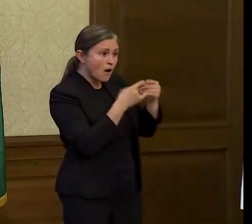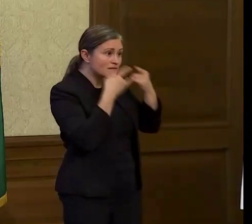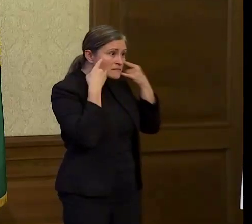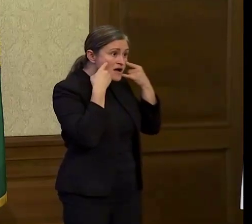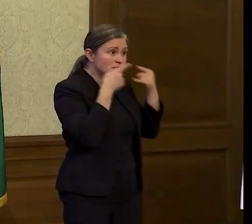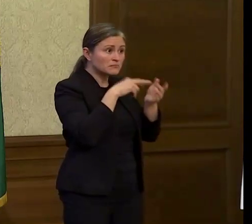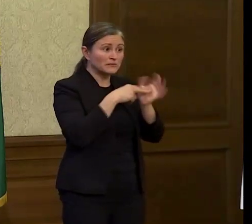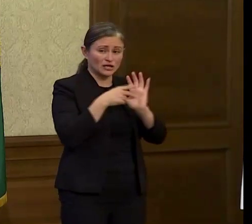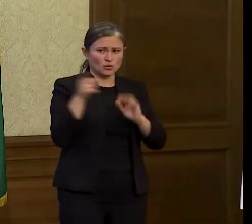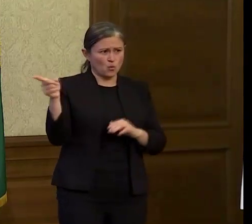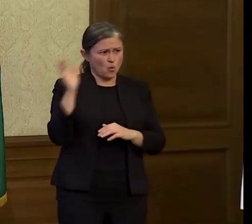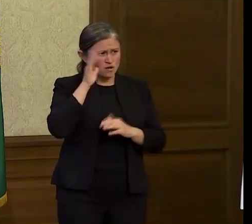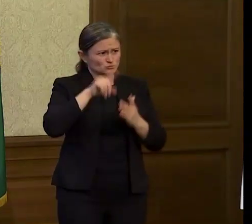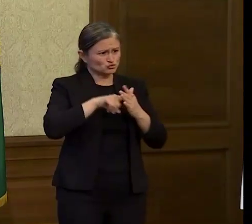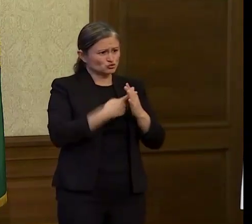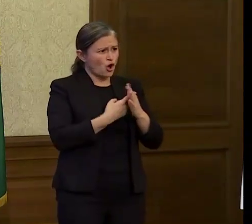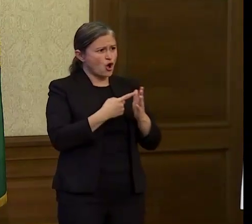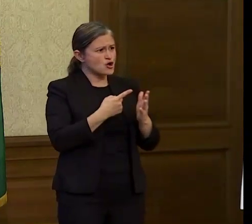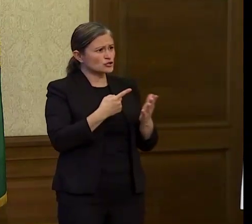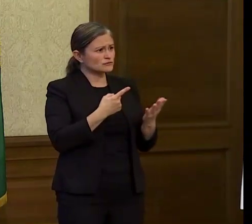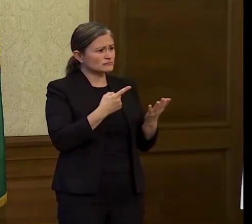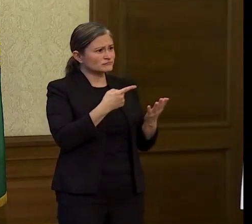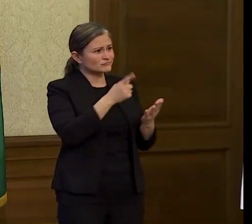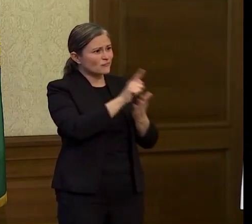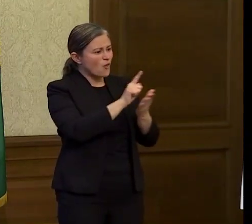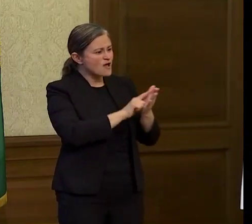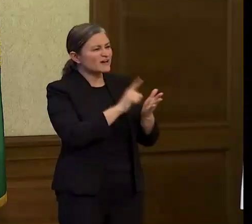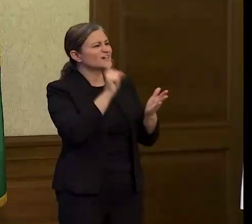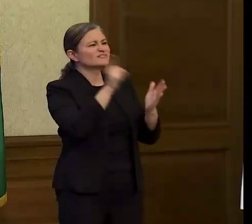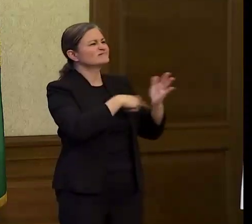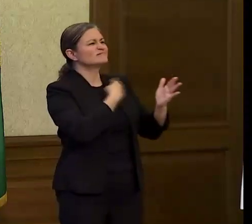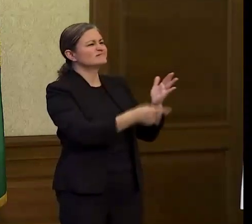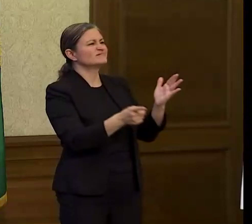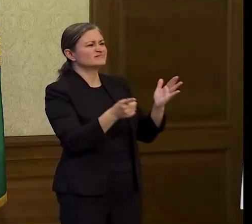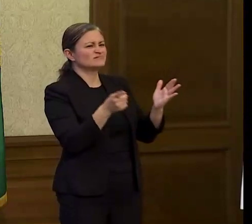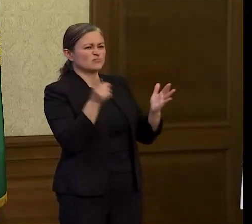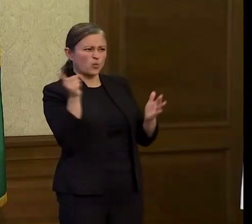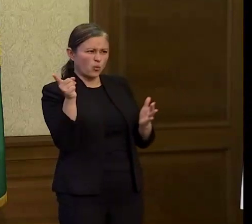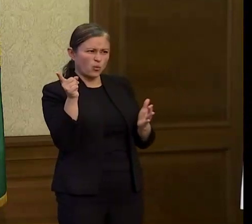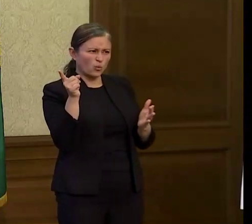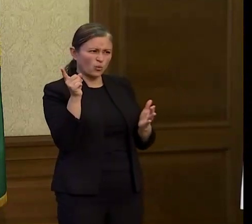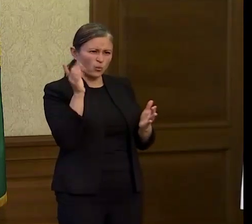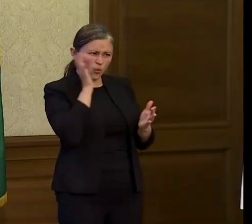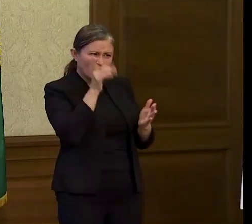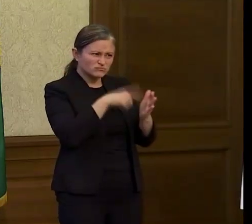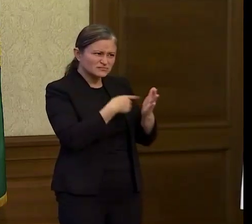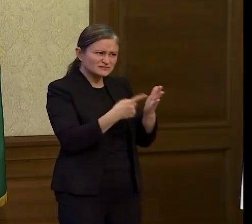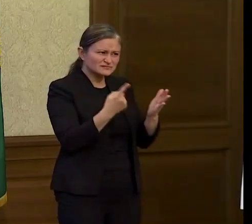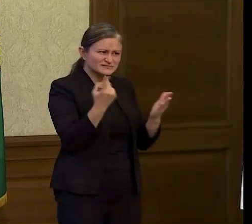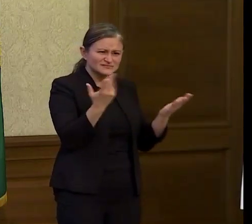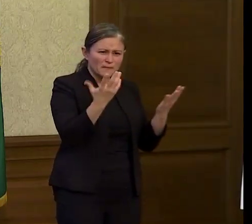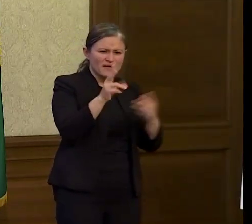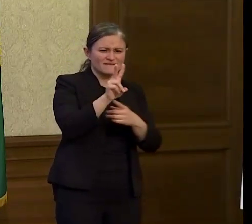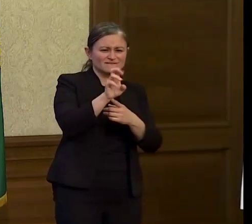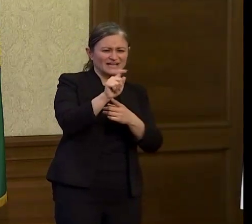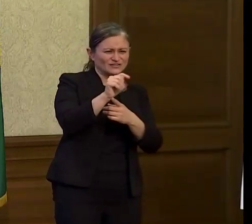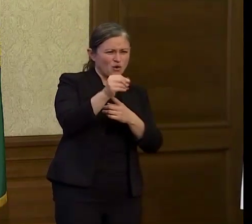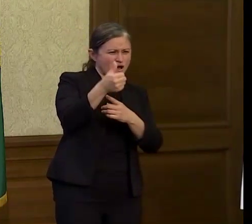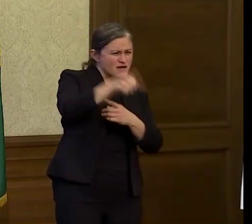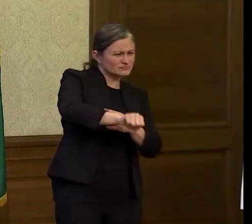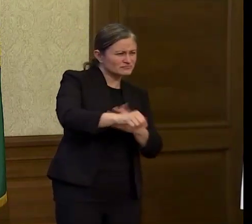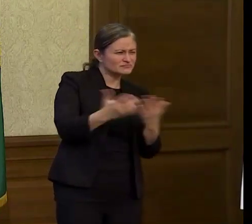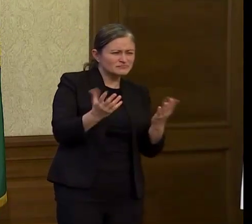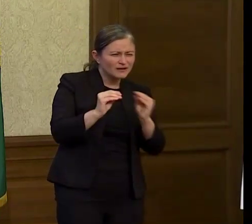to veto? The ones that need vetoing will be vetoed. And actually, that's not really true. These vetoes I will be doing